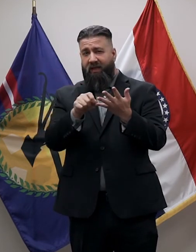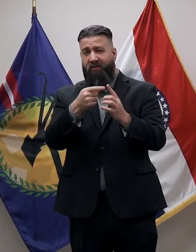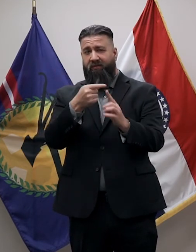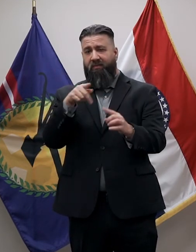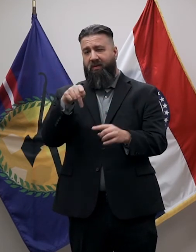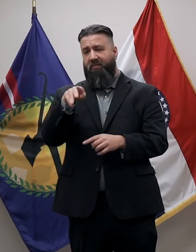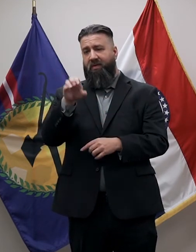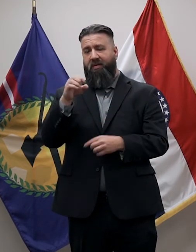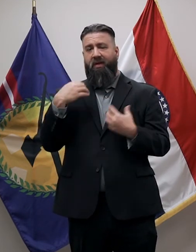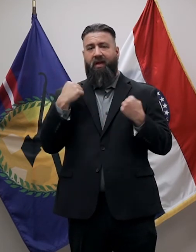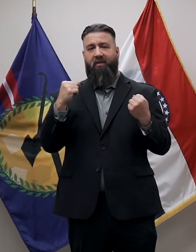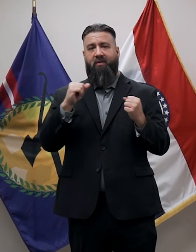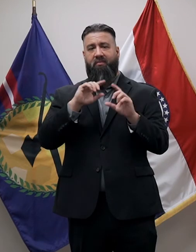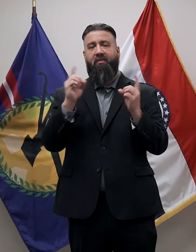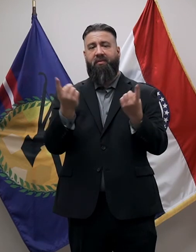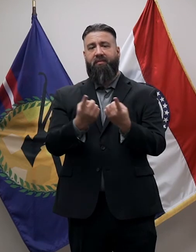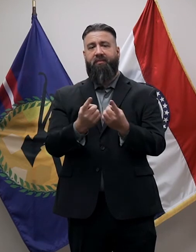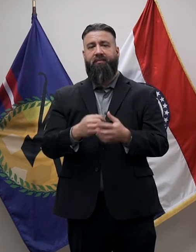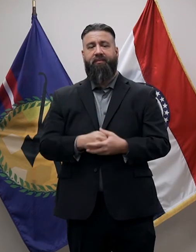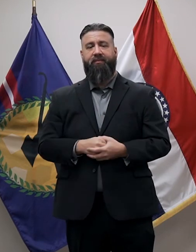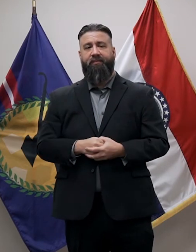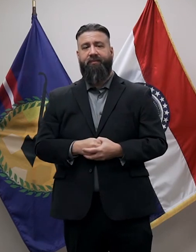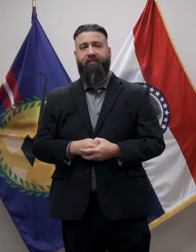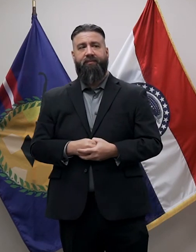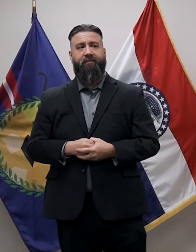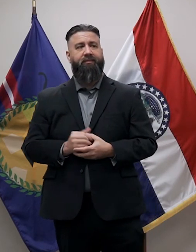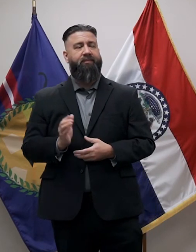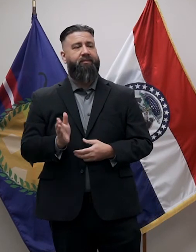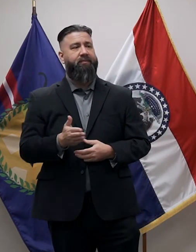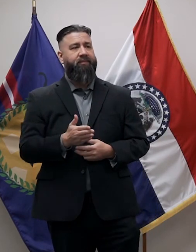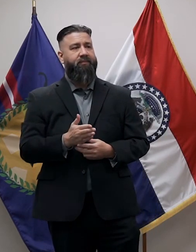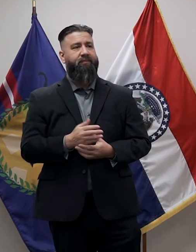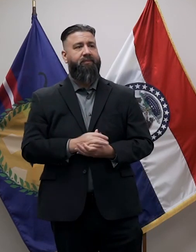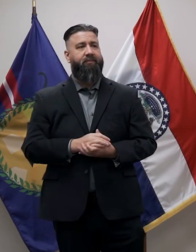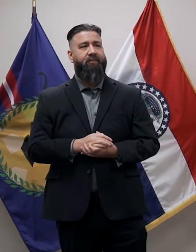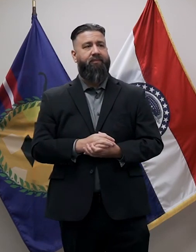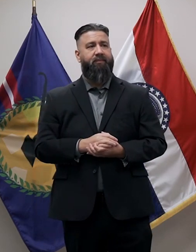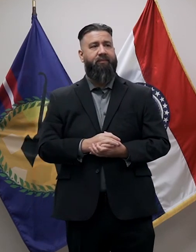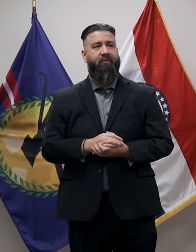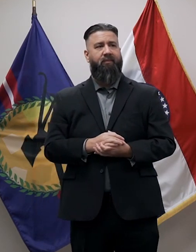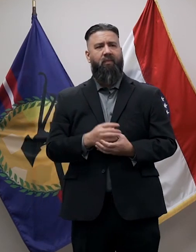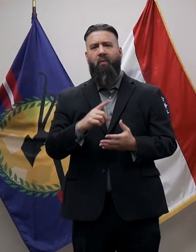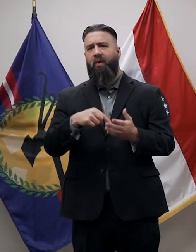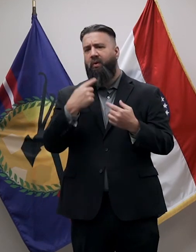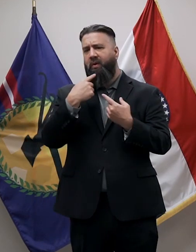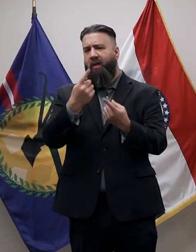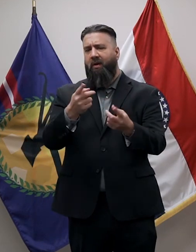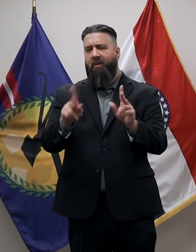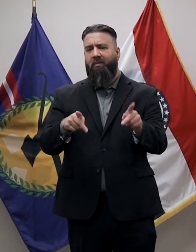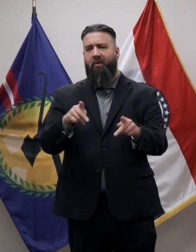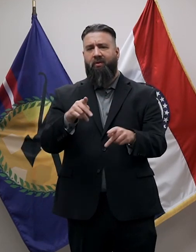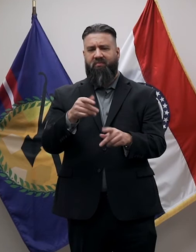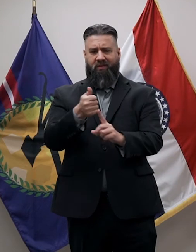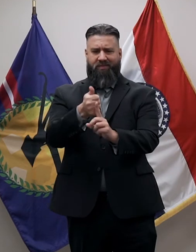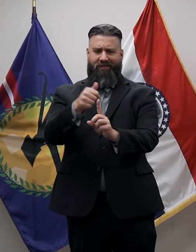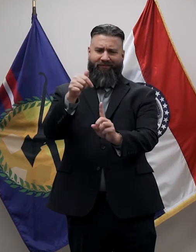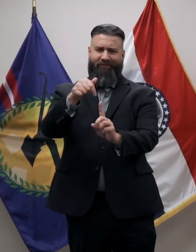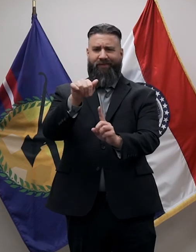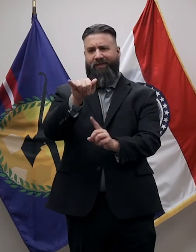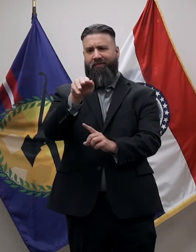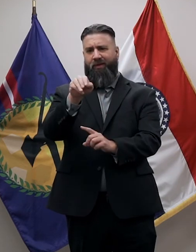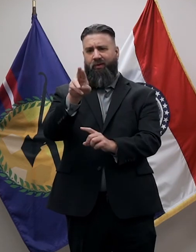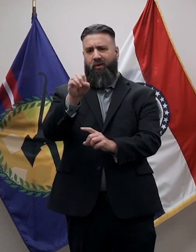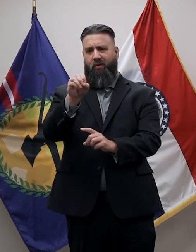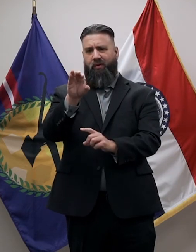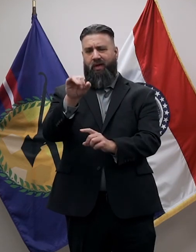health department when those are available. What would you say to people who are immunocompromised or older adults who maybe even if that